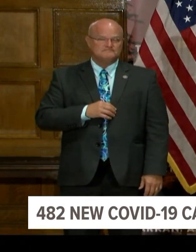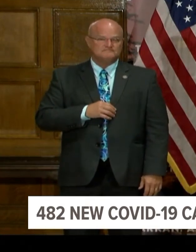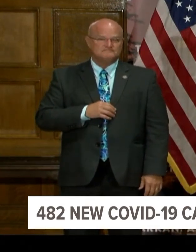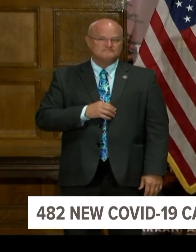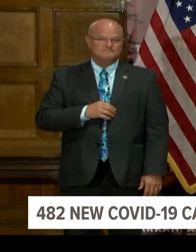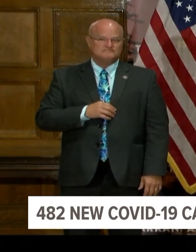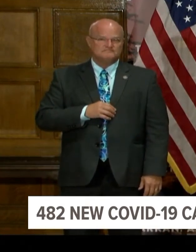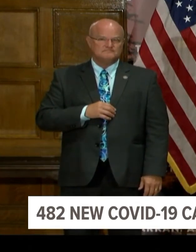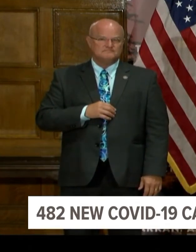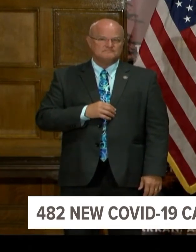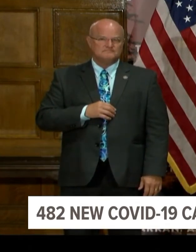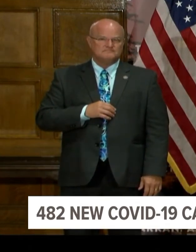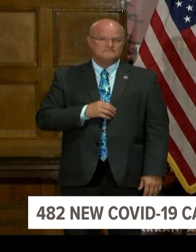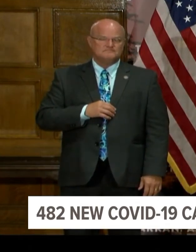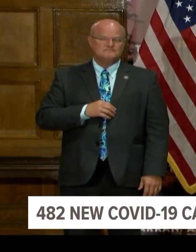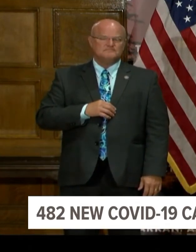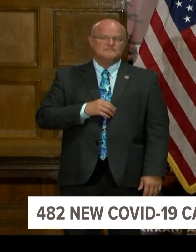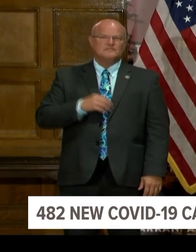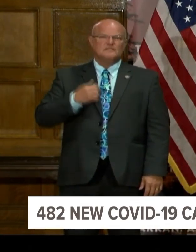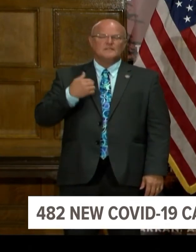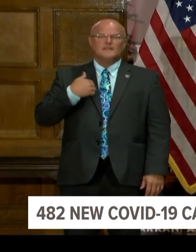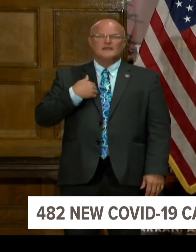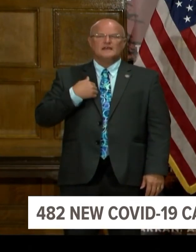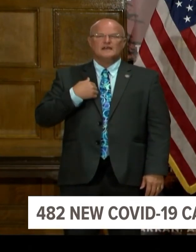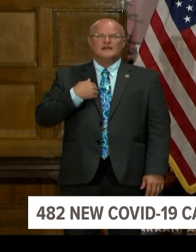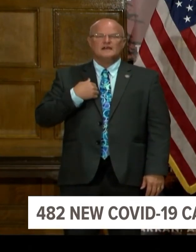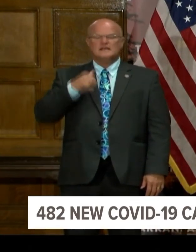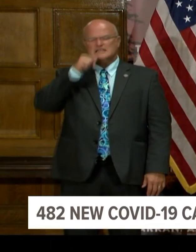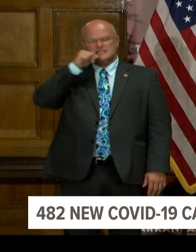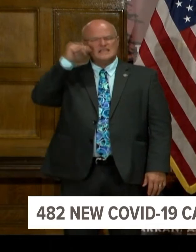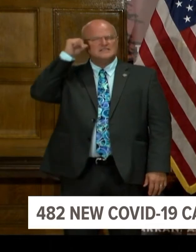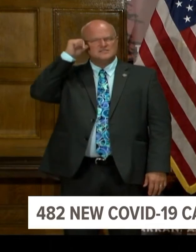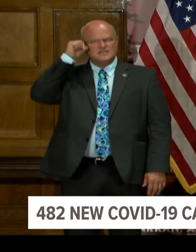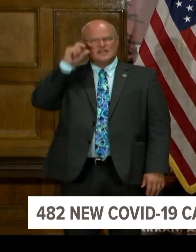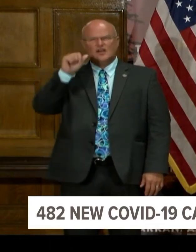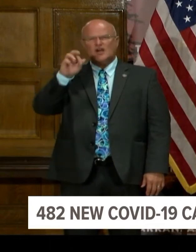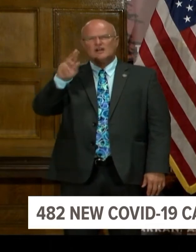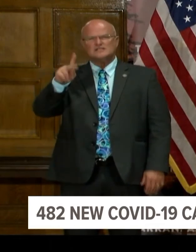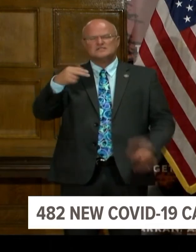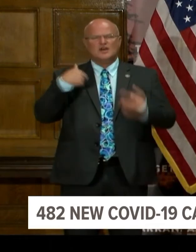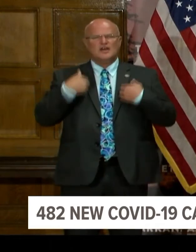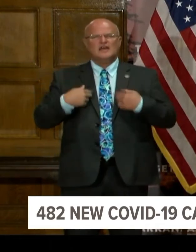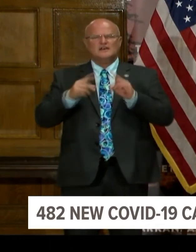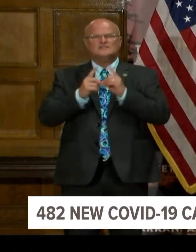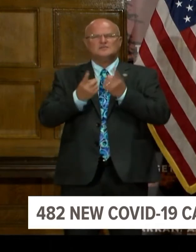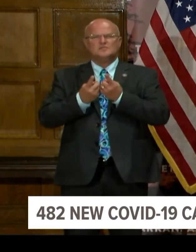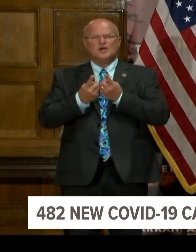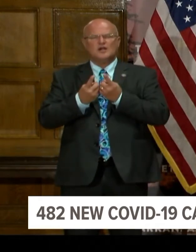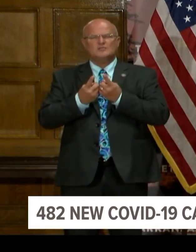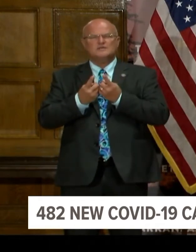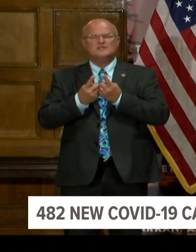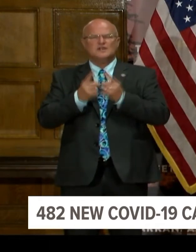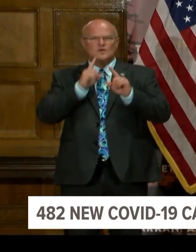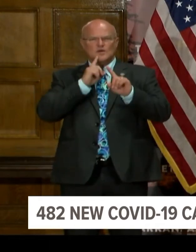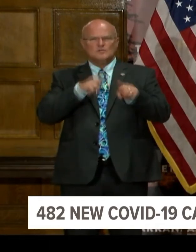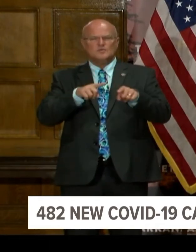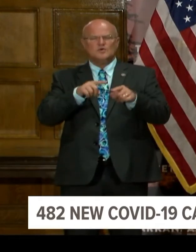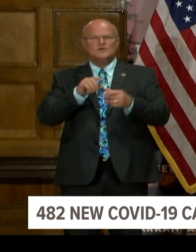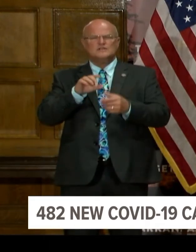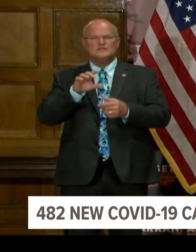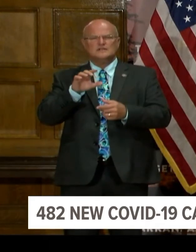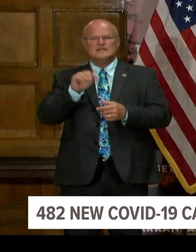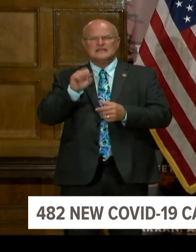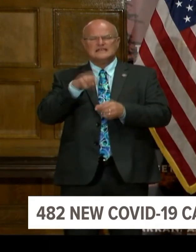Governor Mike McNeil at MagnoliaReporter.com. Yesterday's Arkansas Health Department report for COVID cases in